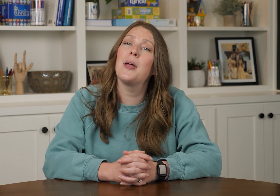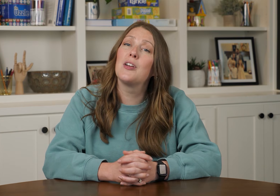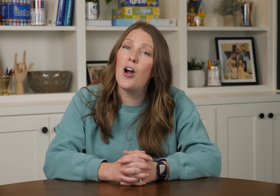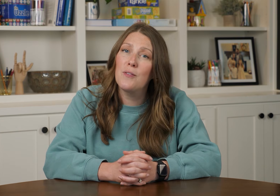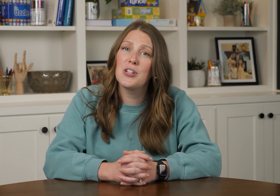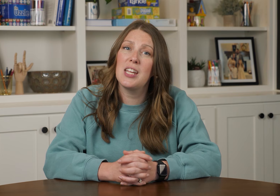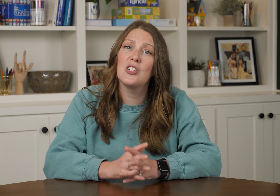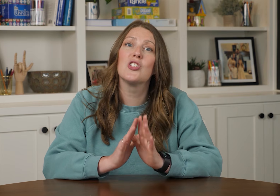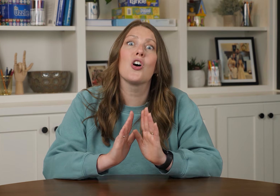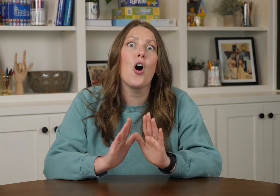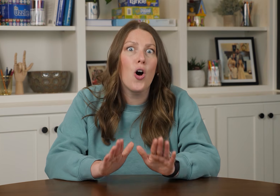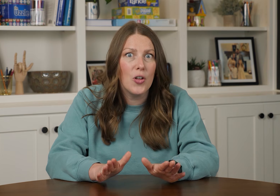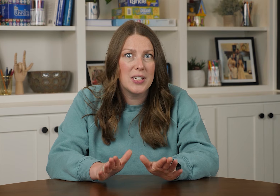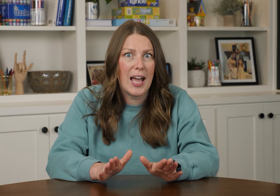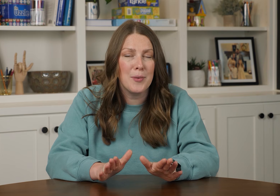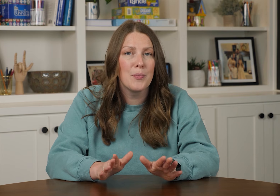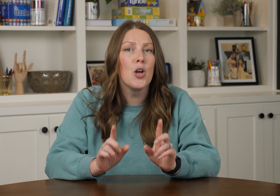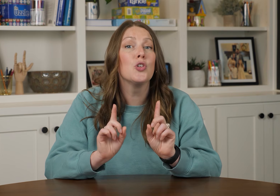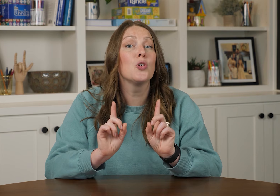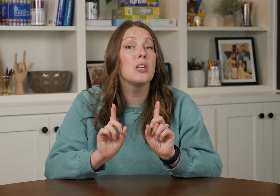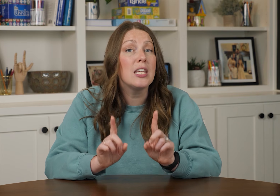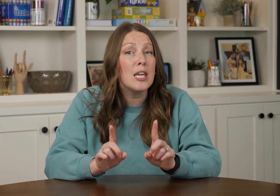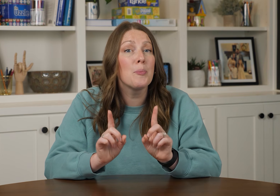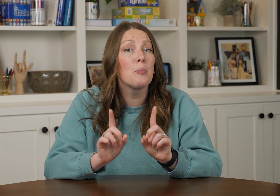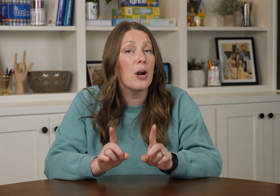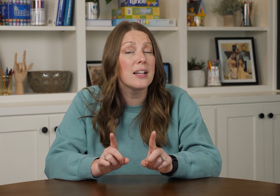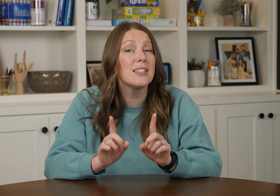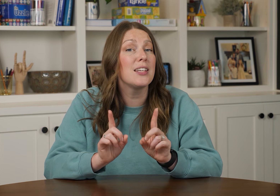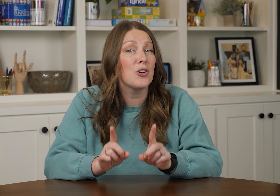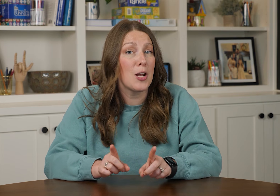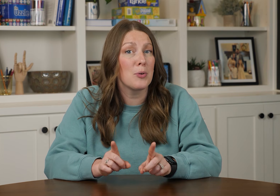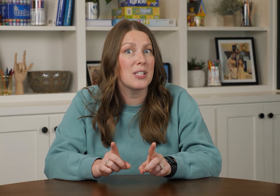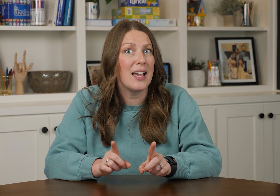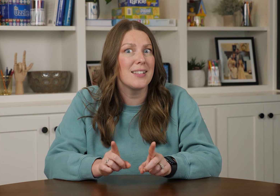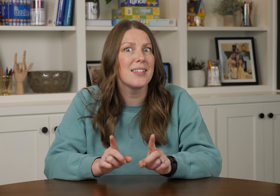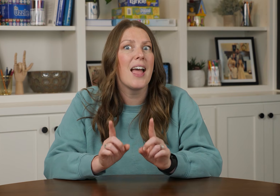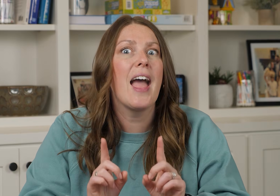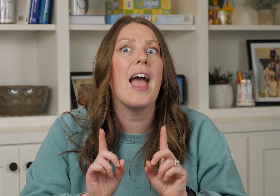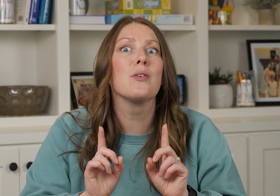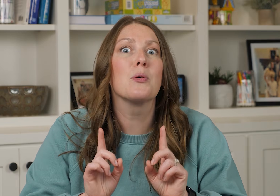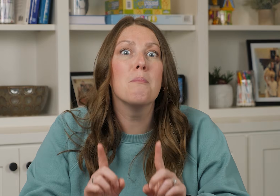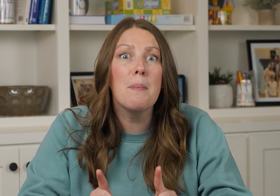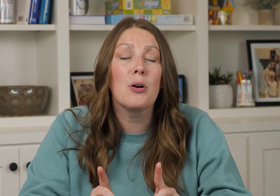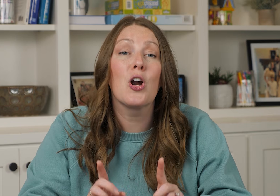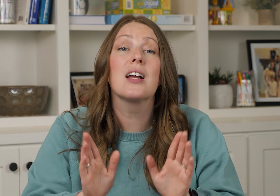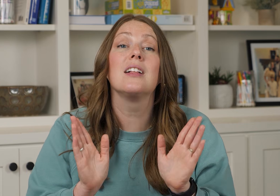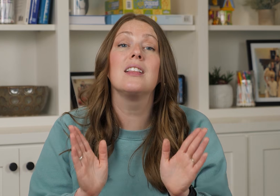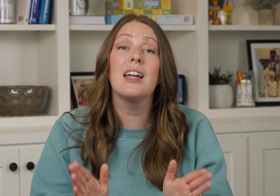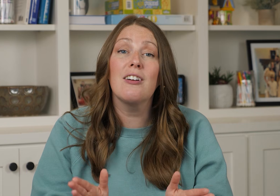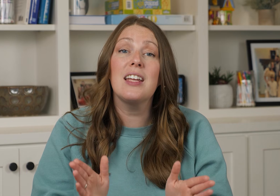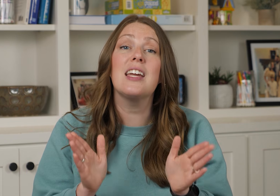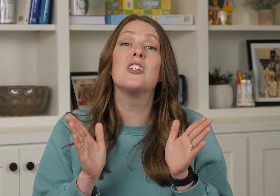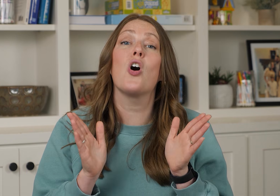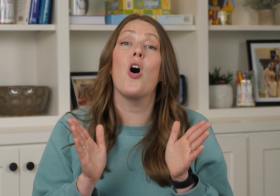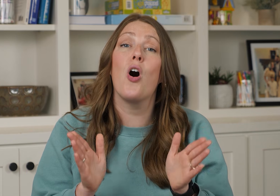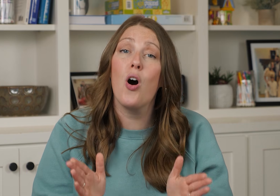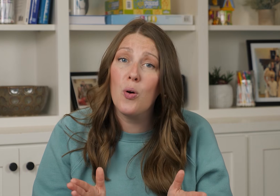in conversations all the time, so keep practicing your number signs. And remember, clarity is